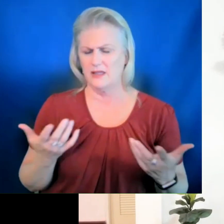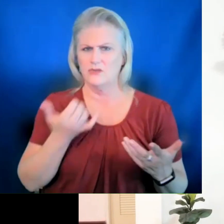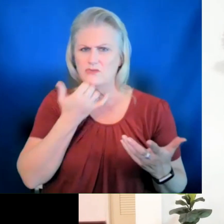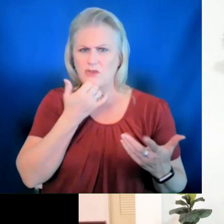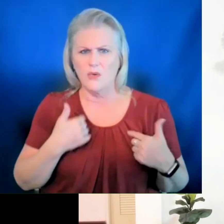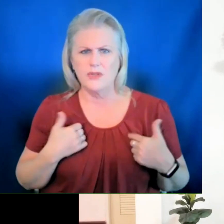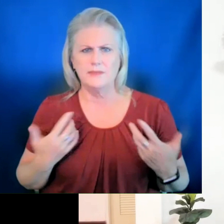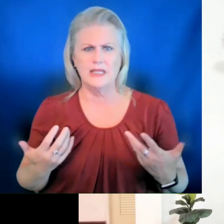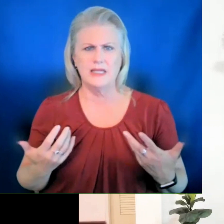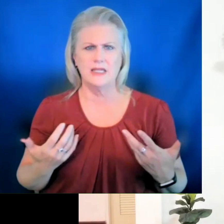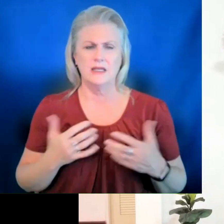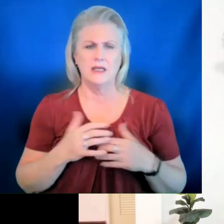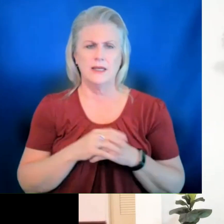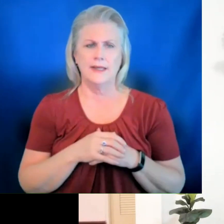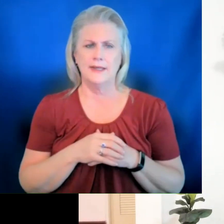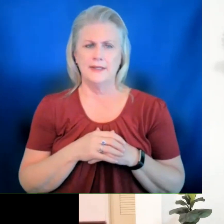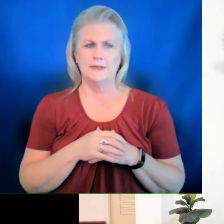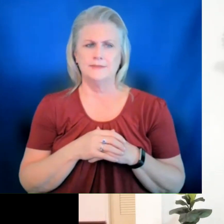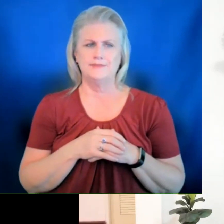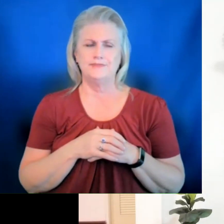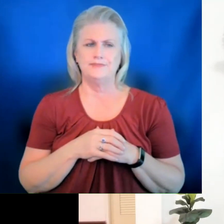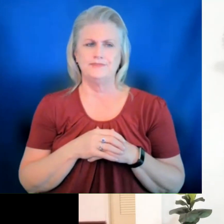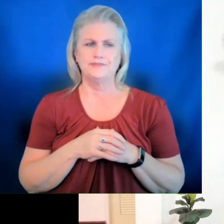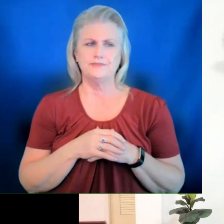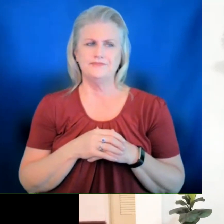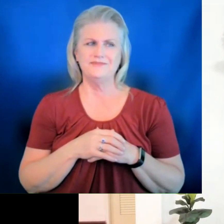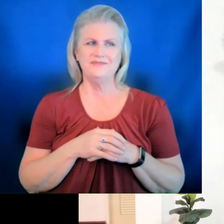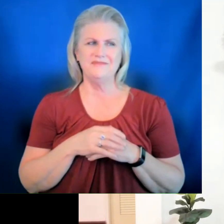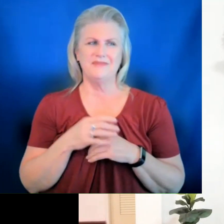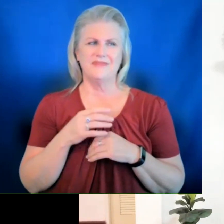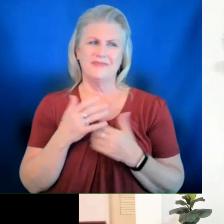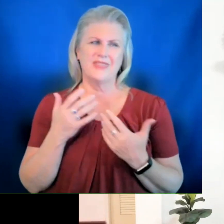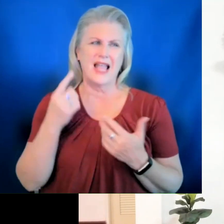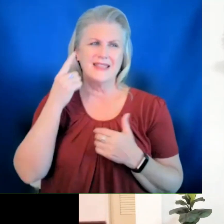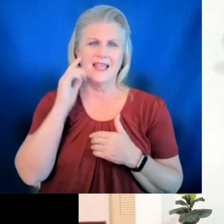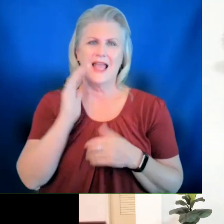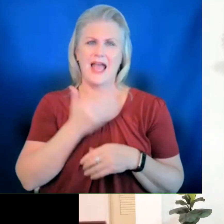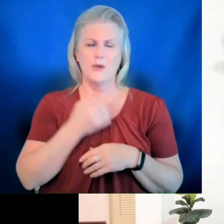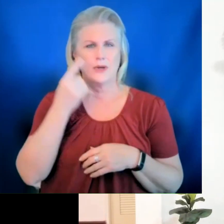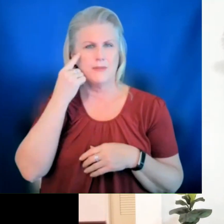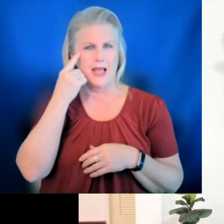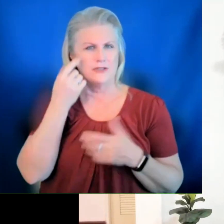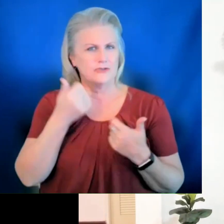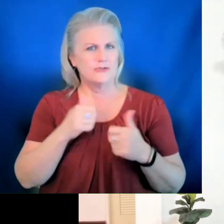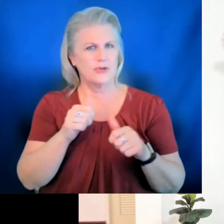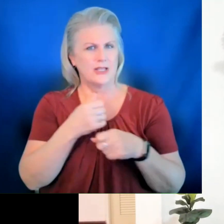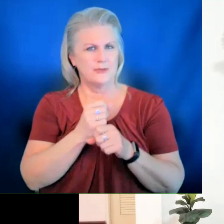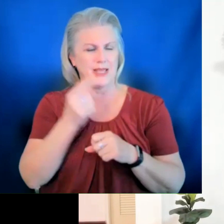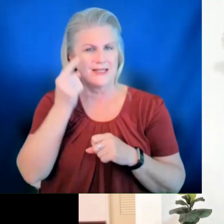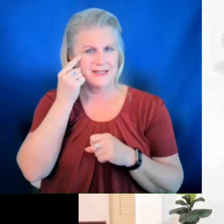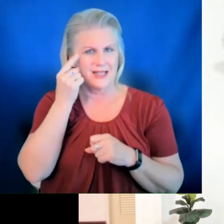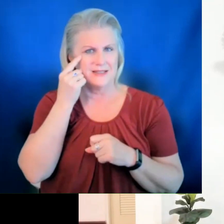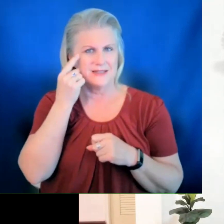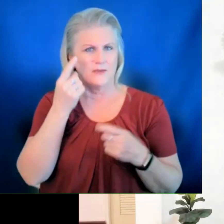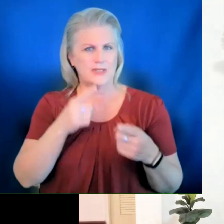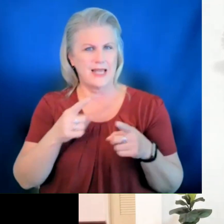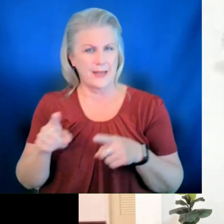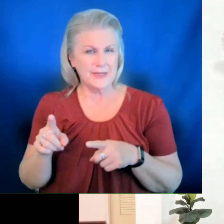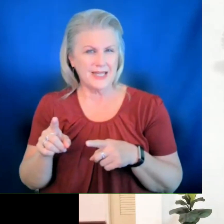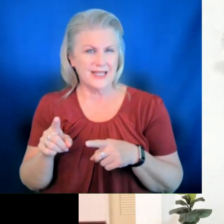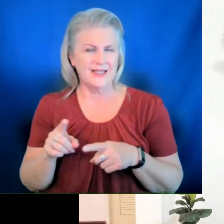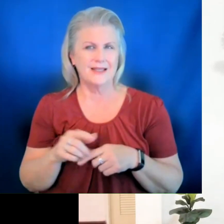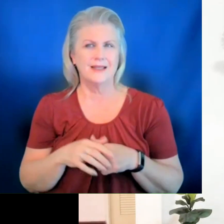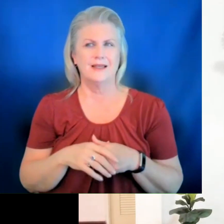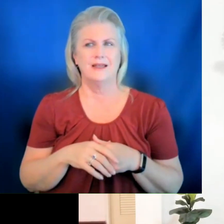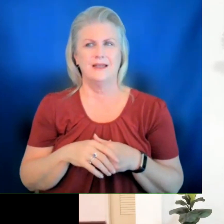not really feeling the pain? Because I think our mind is just trying to make